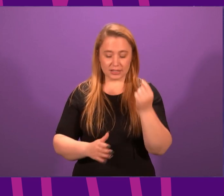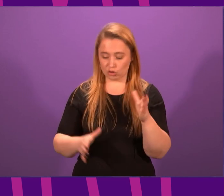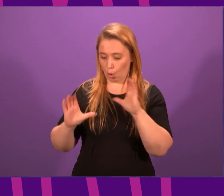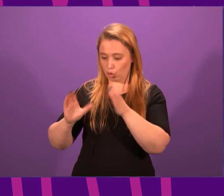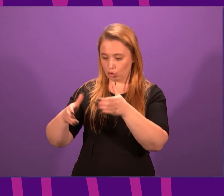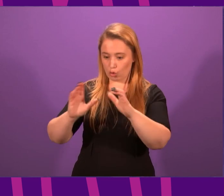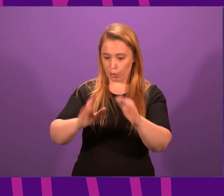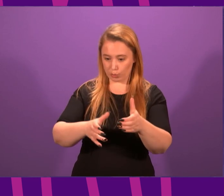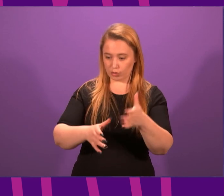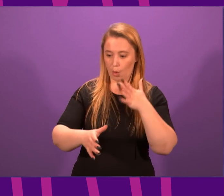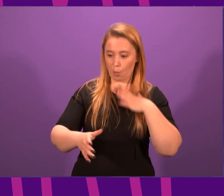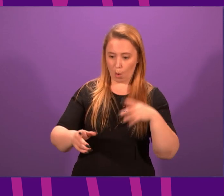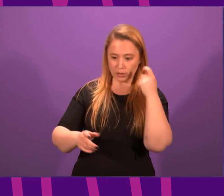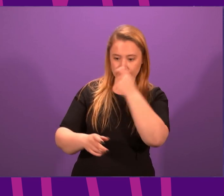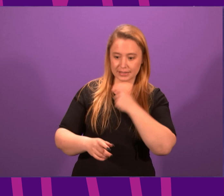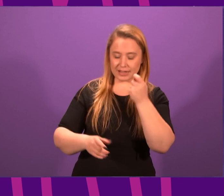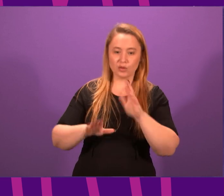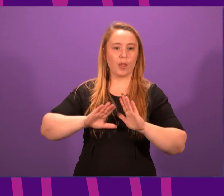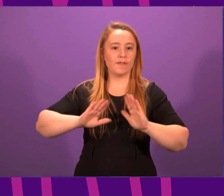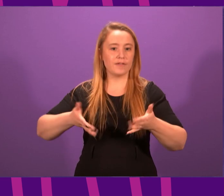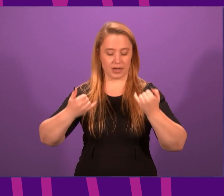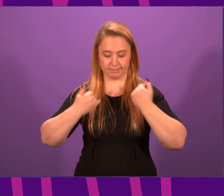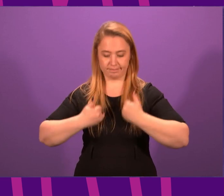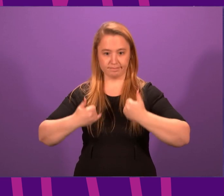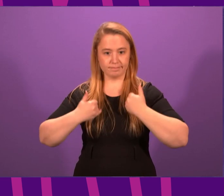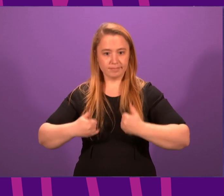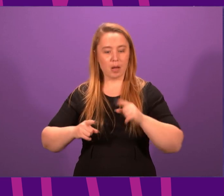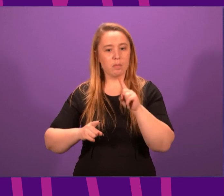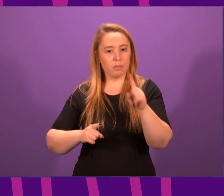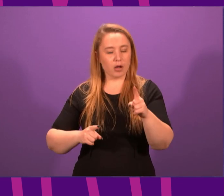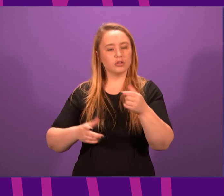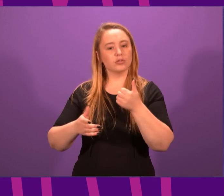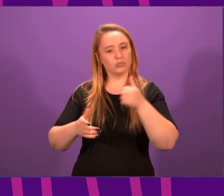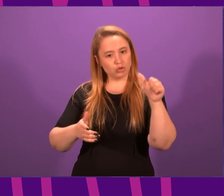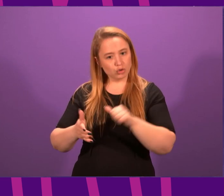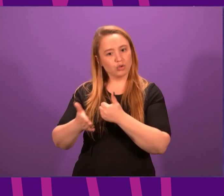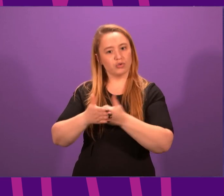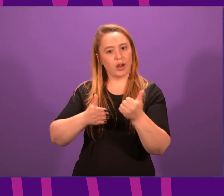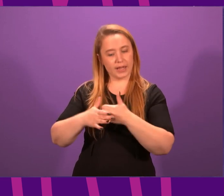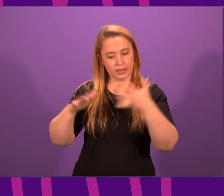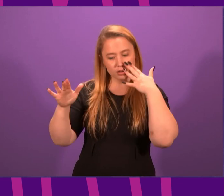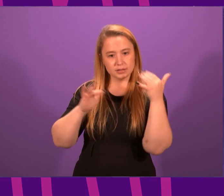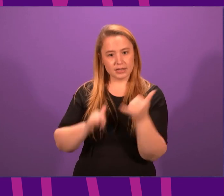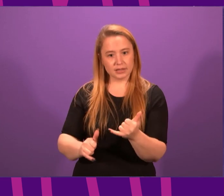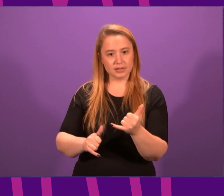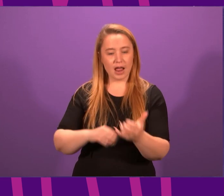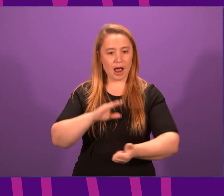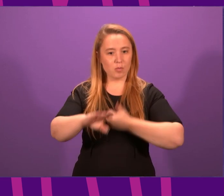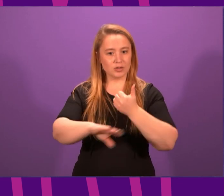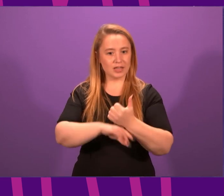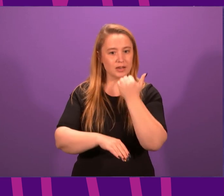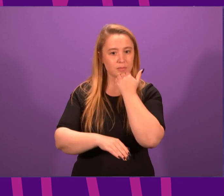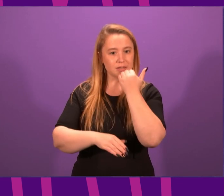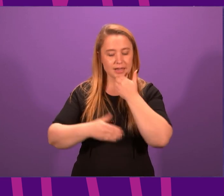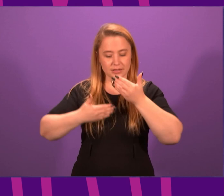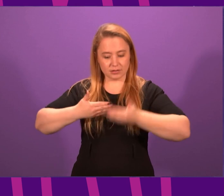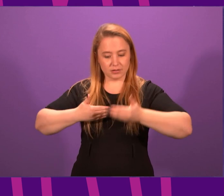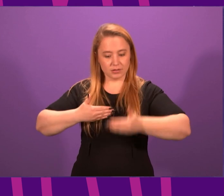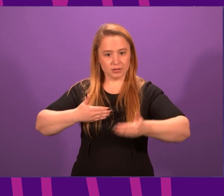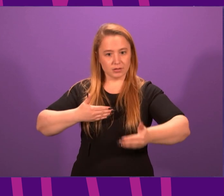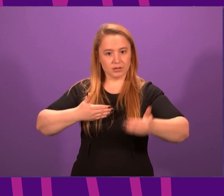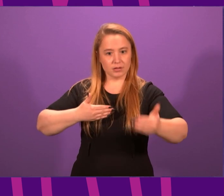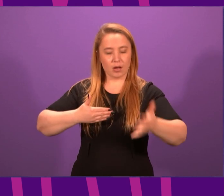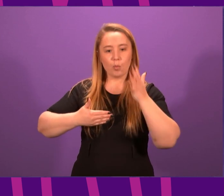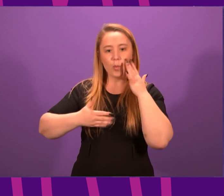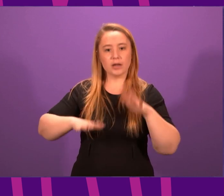that we would bring into asymptomatic regular testing. Set the dates when which all of those groups will begin.